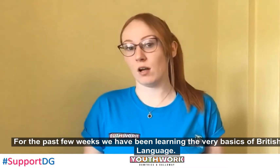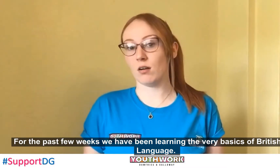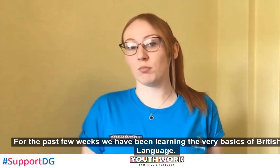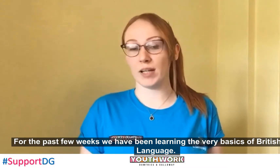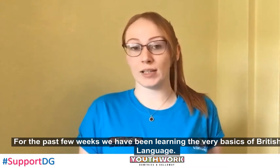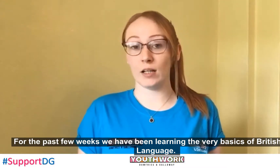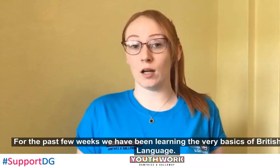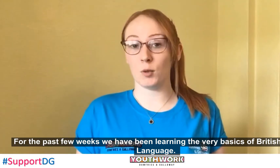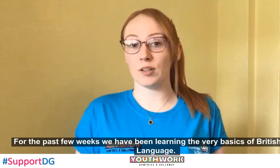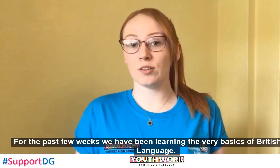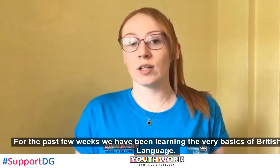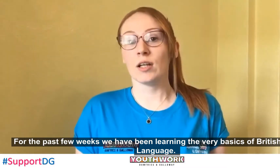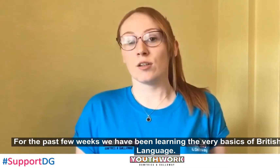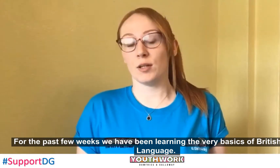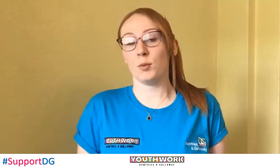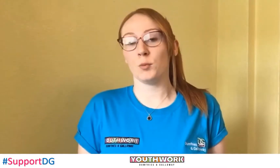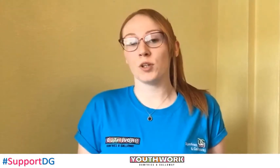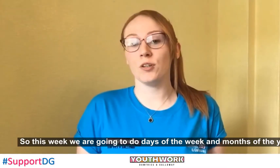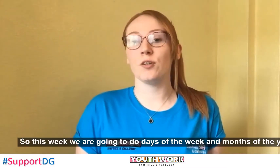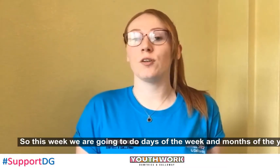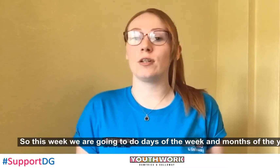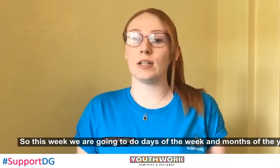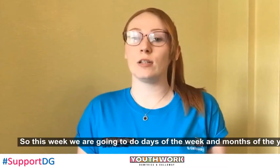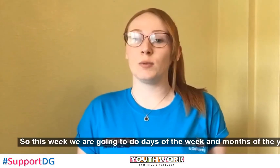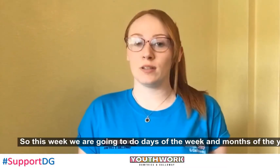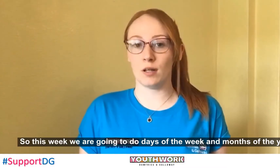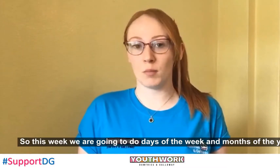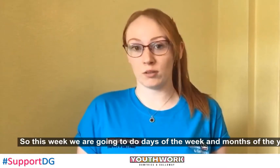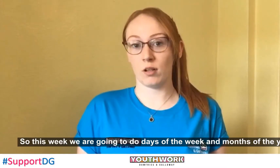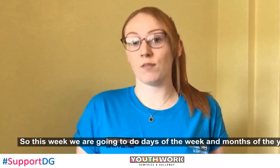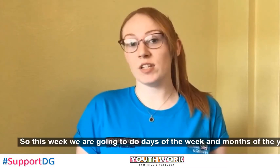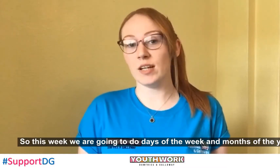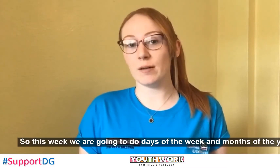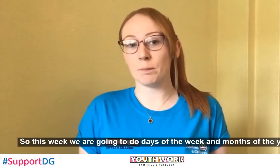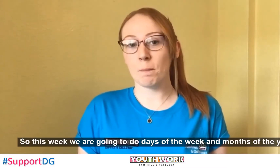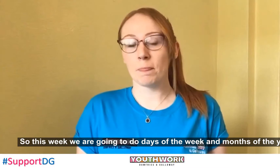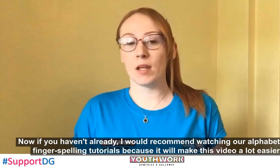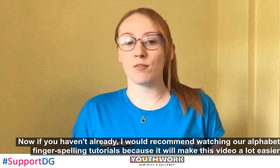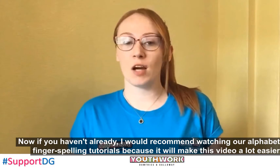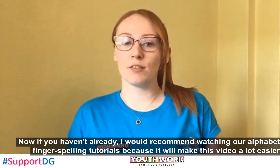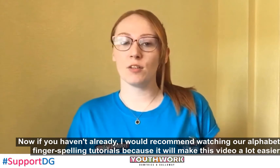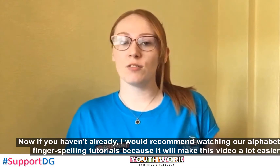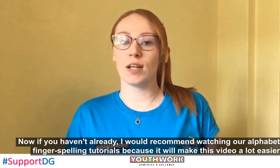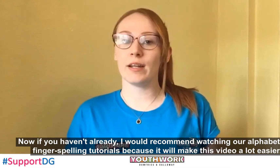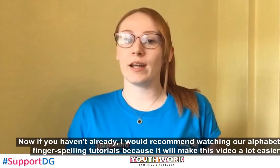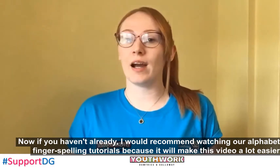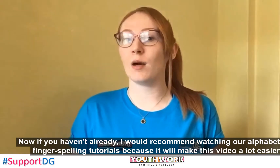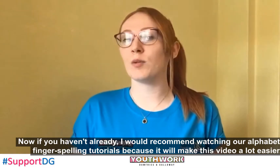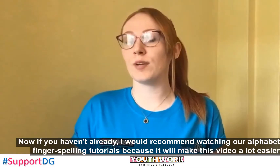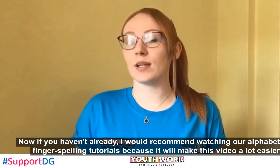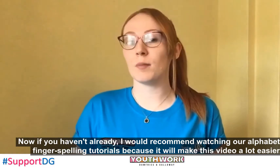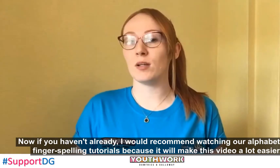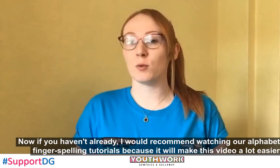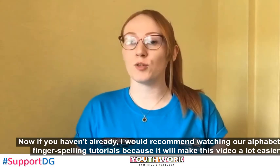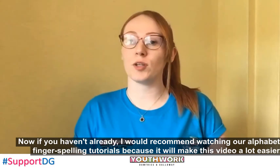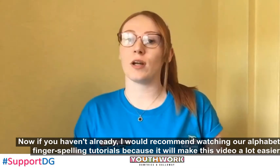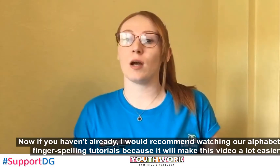of British Sign Language. This week we're going to do days of the week and months of the year. Now if you haven't already, I would recommend watching